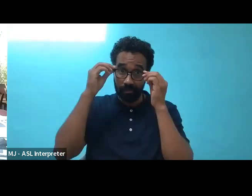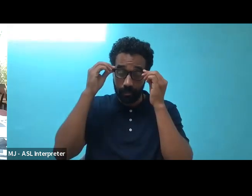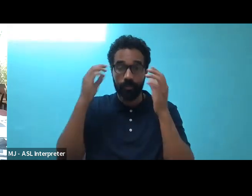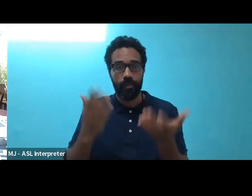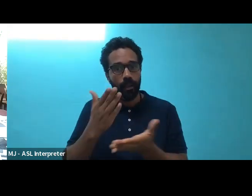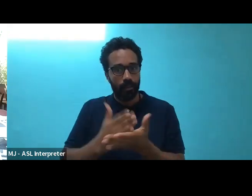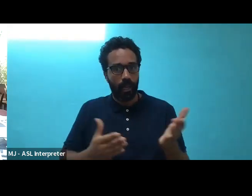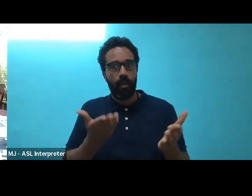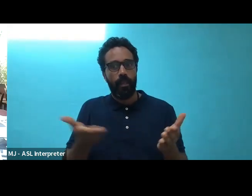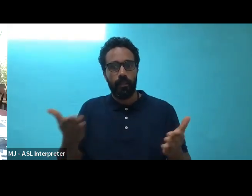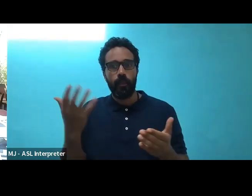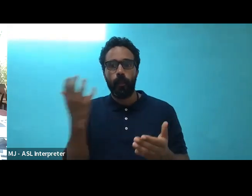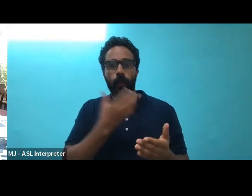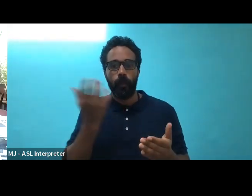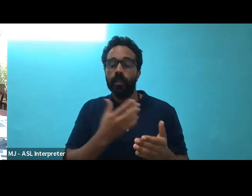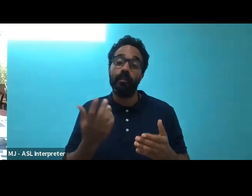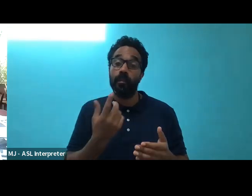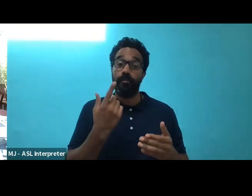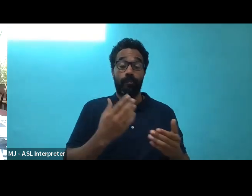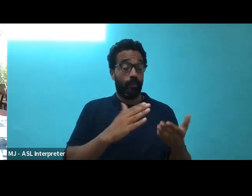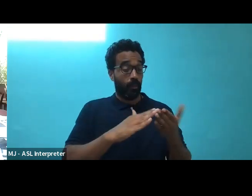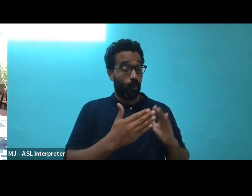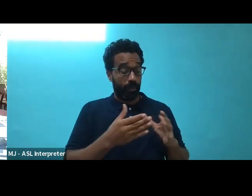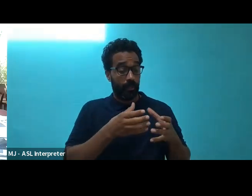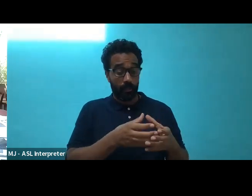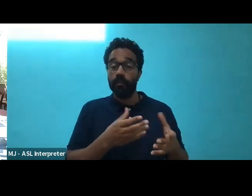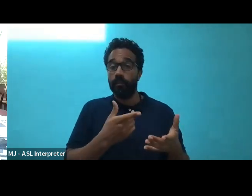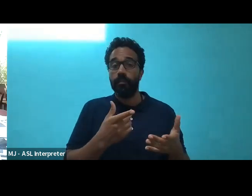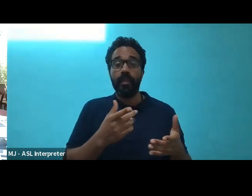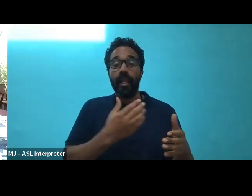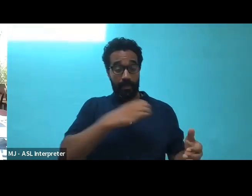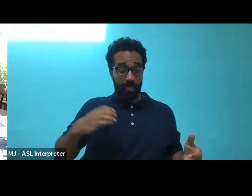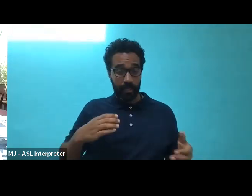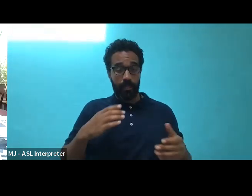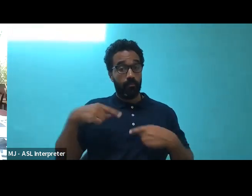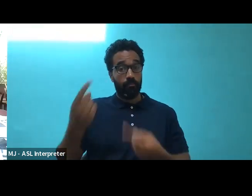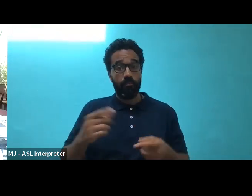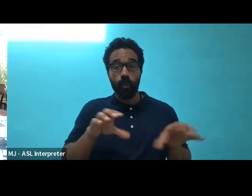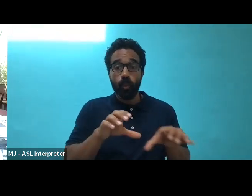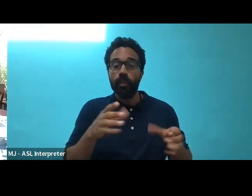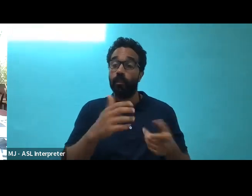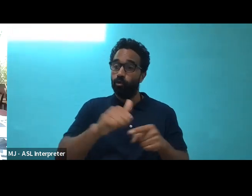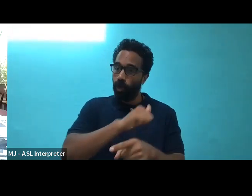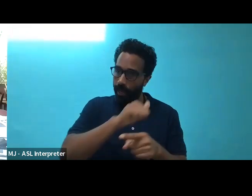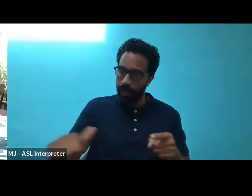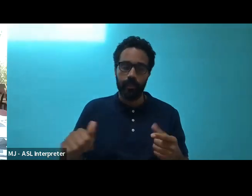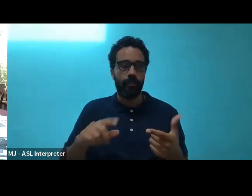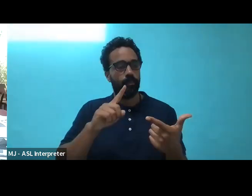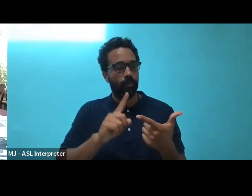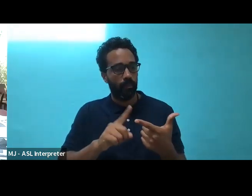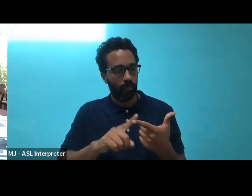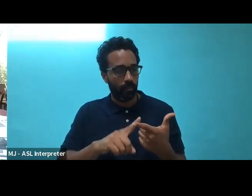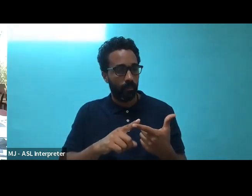I mentioned we've issued profiles of people. We've done trainings with staff. They've actually done trainings with the State